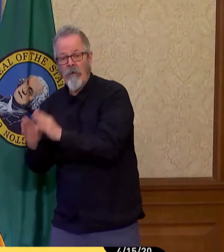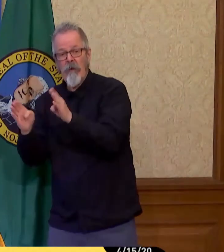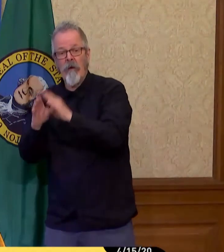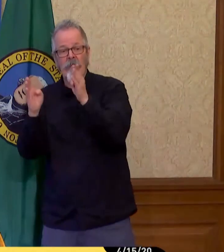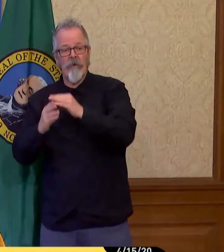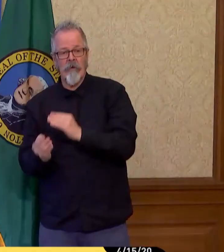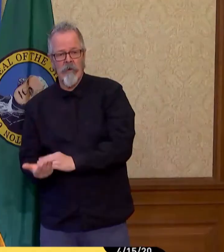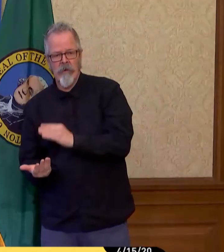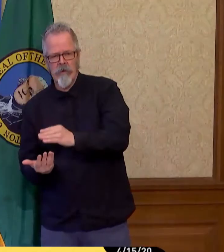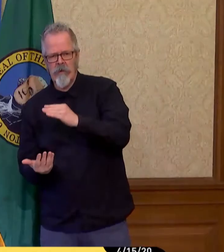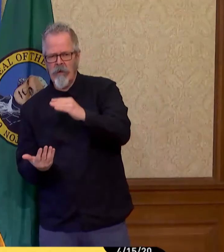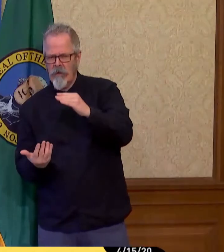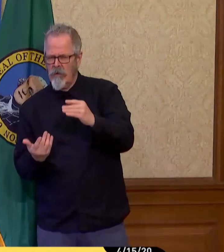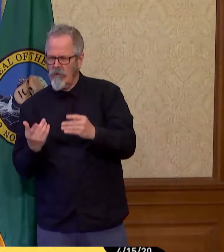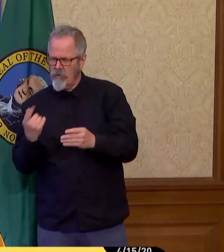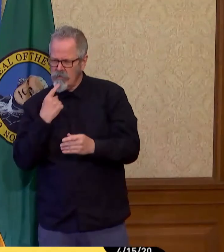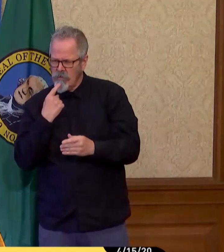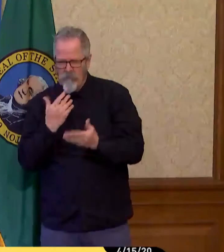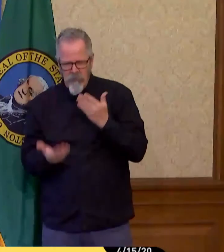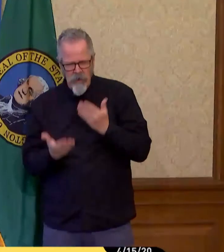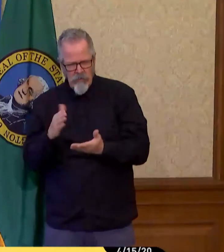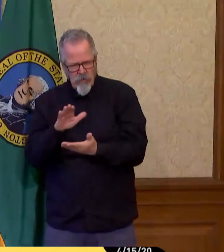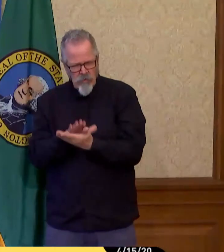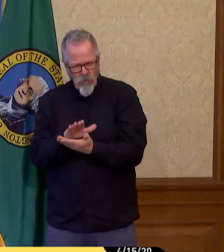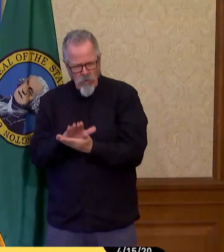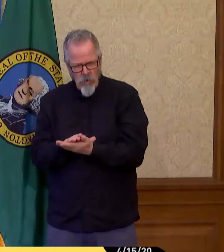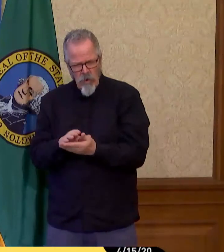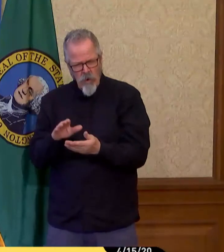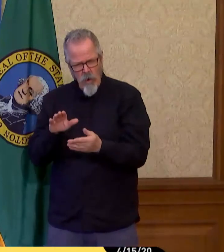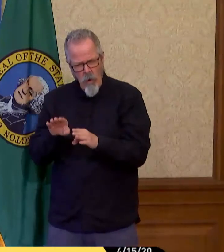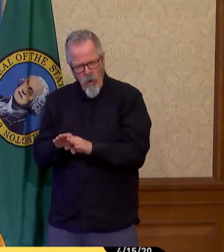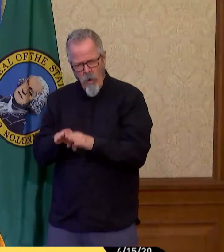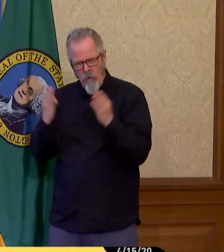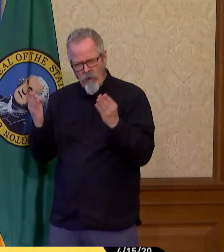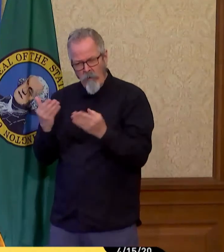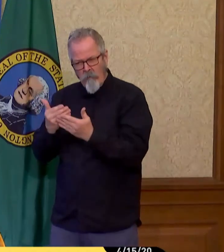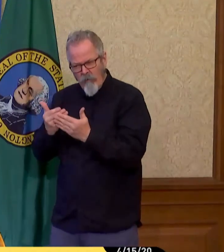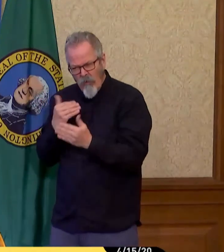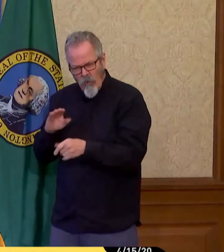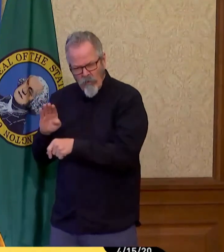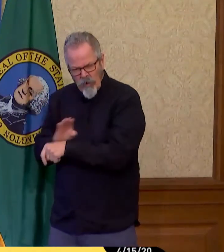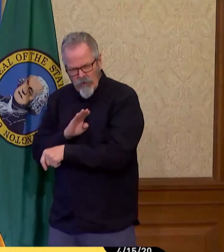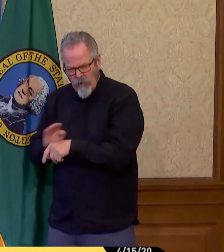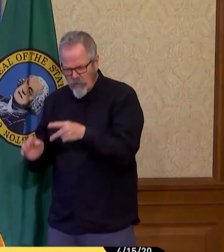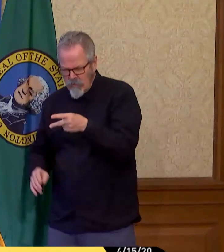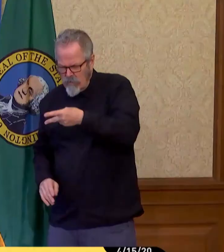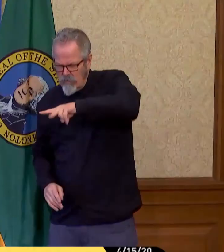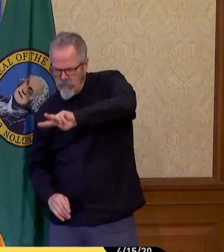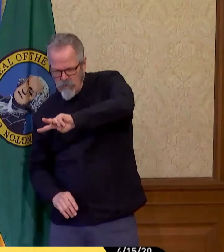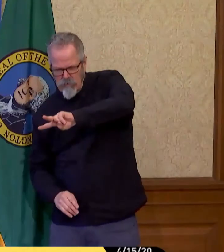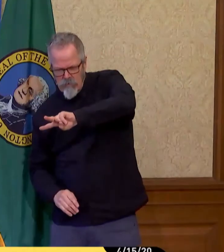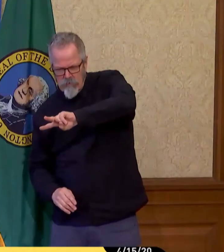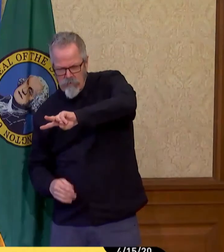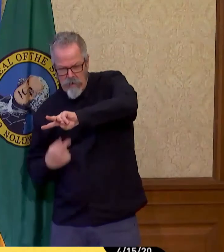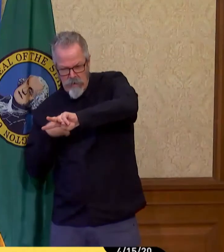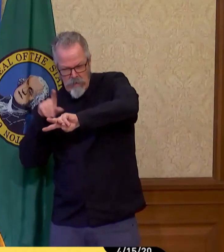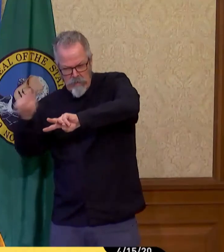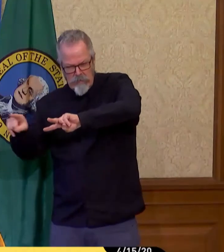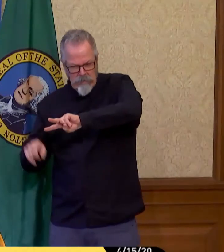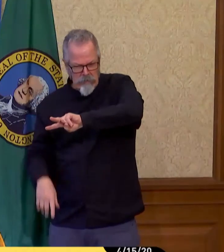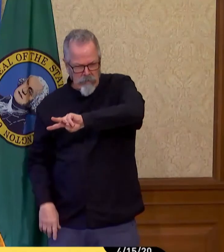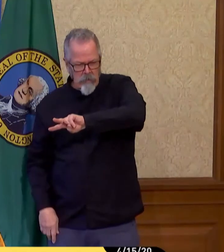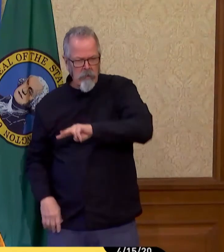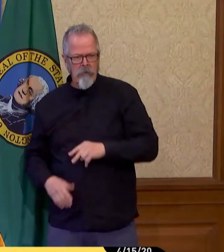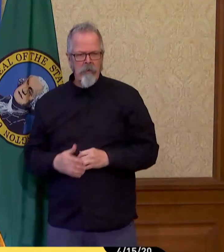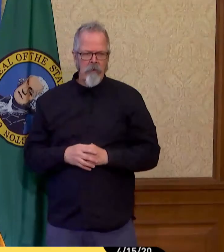with them on that lower end of the list? And also, any scenario where you would order only those at high risk of the virus to stay home and let everyone else